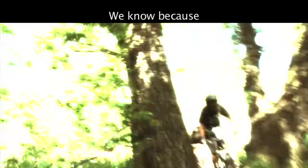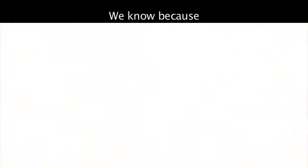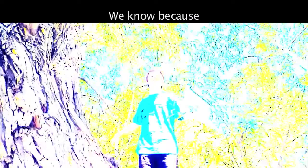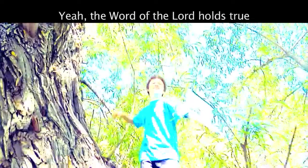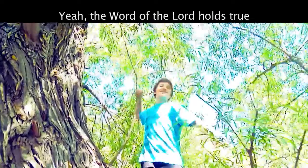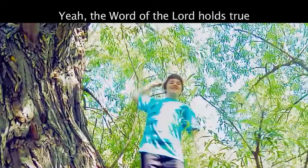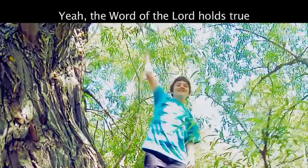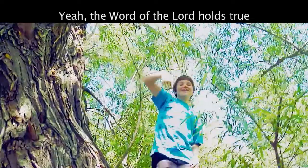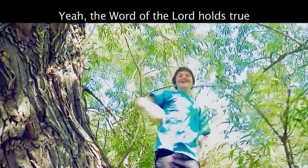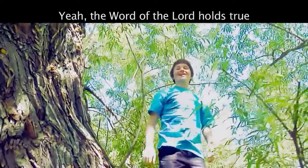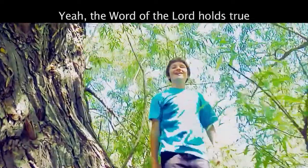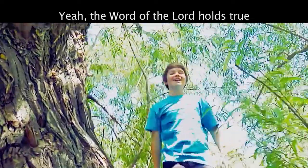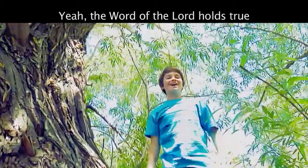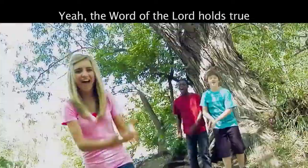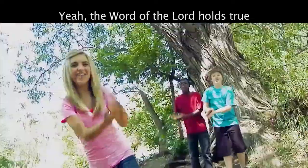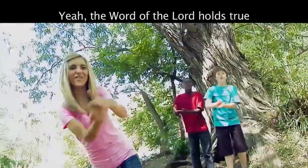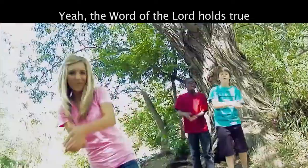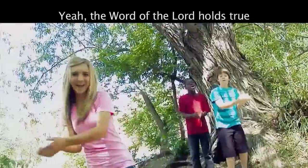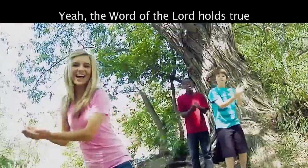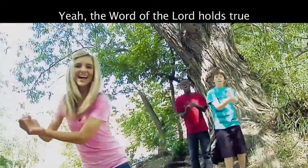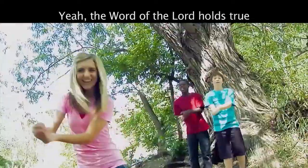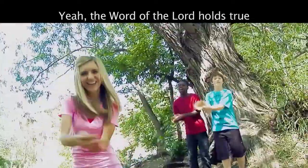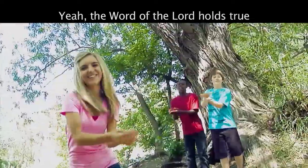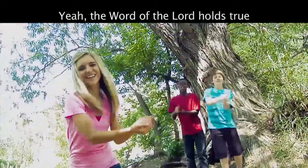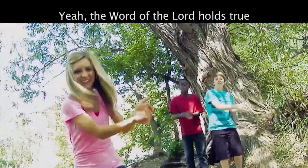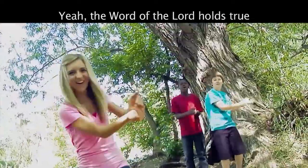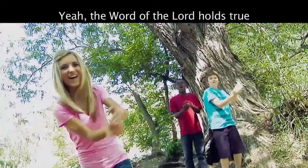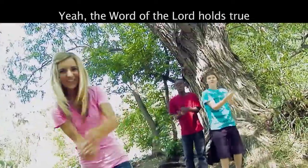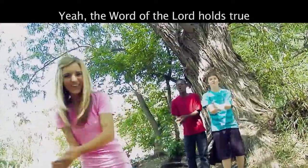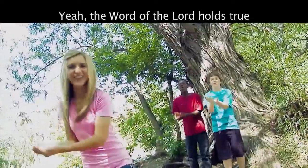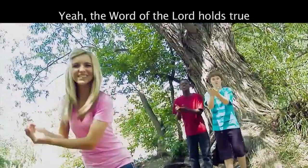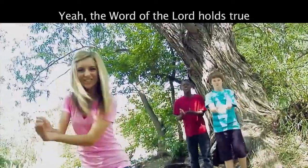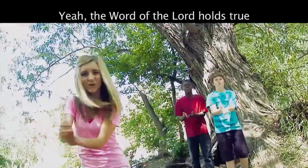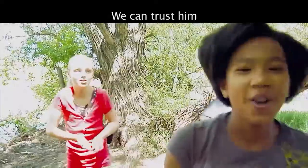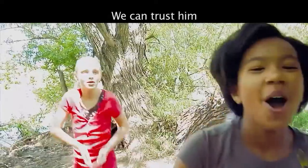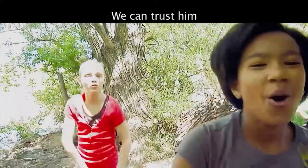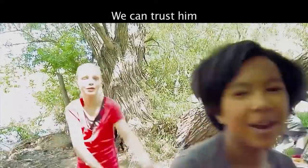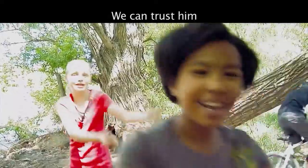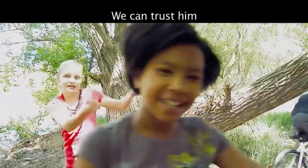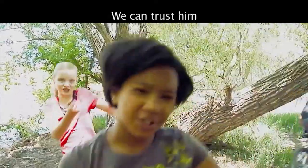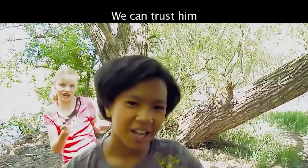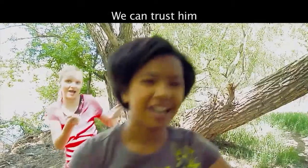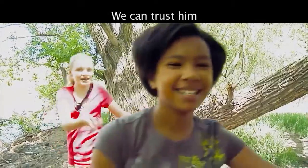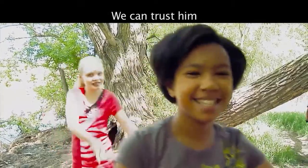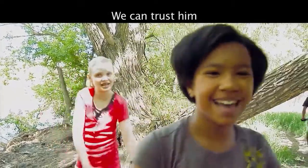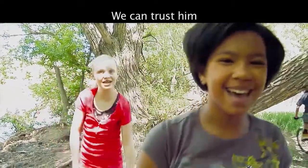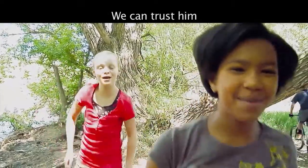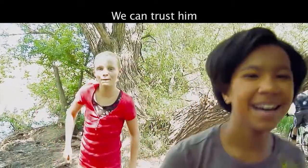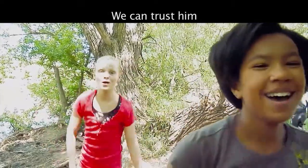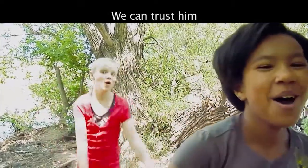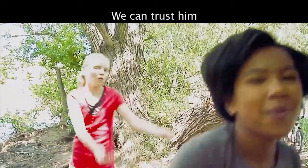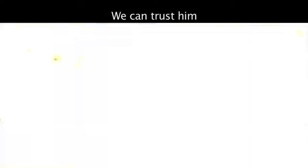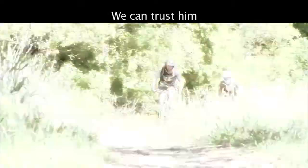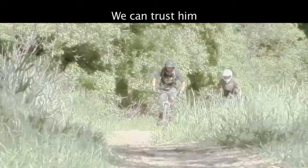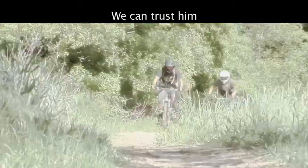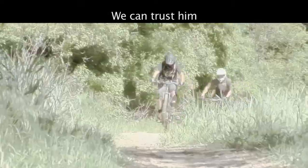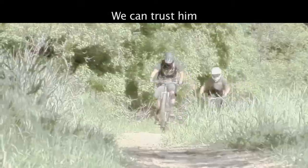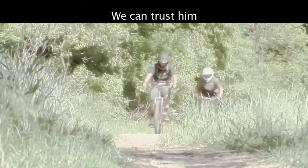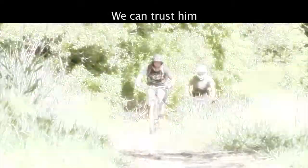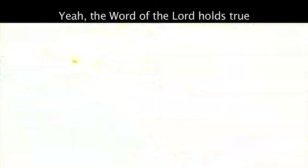because. Yeah, the word of the Lord holds true. We can trust Him. We can trust